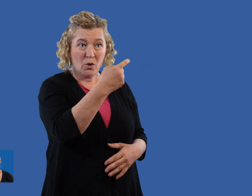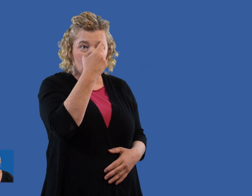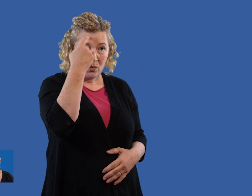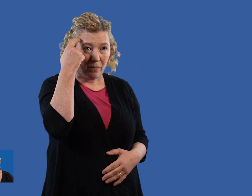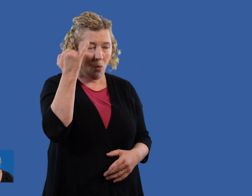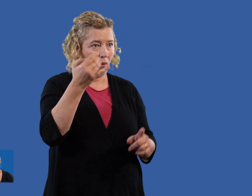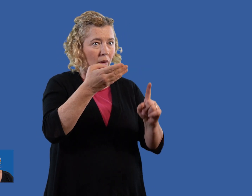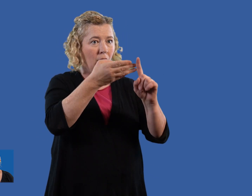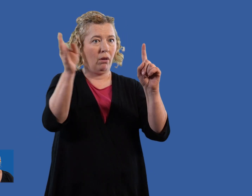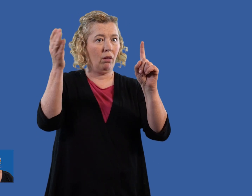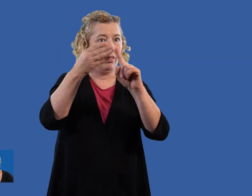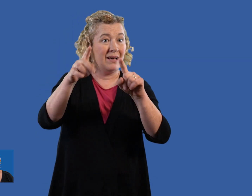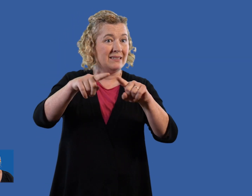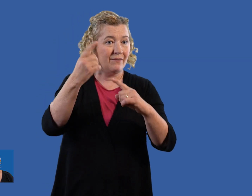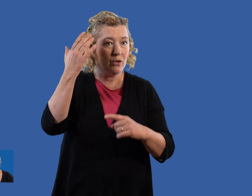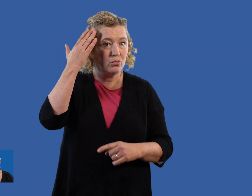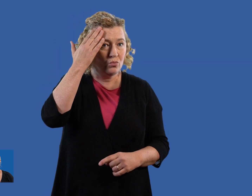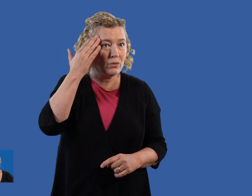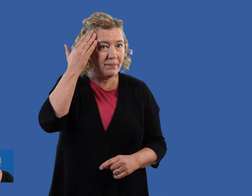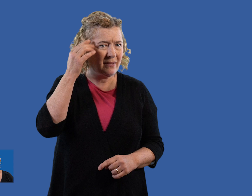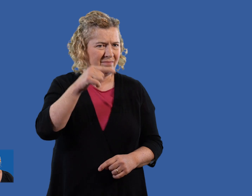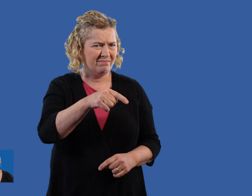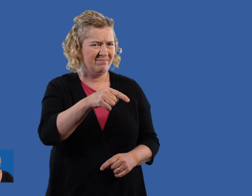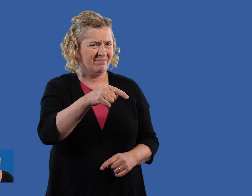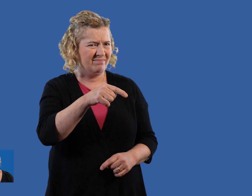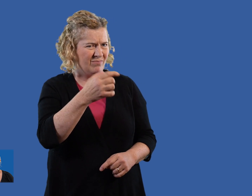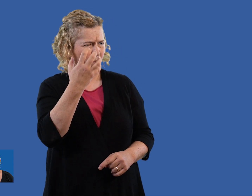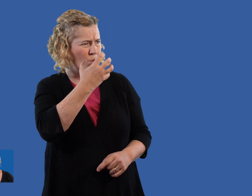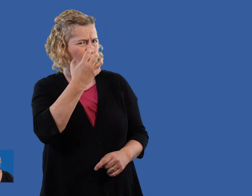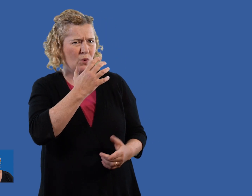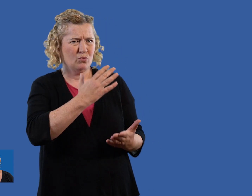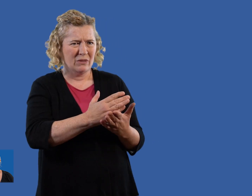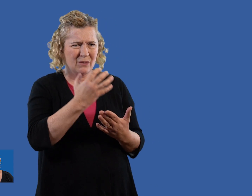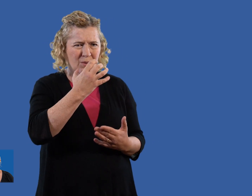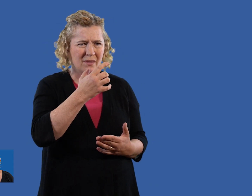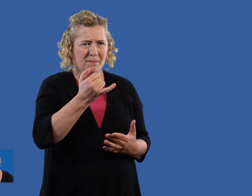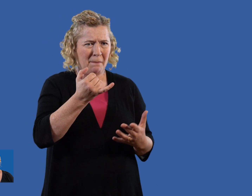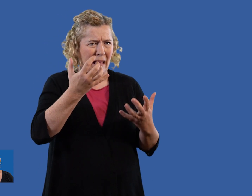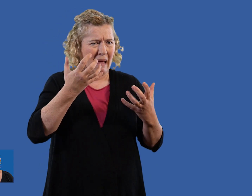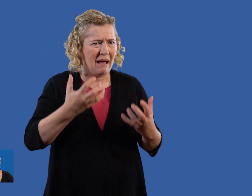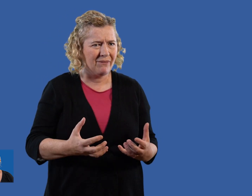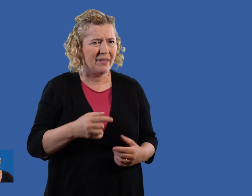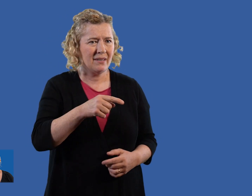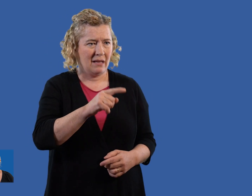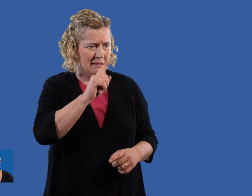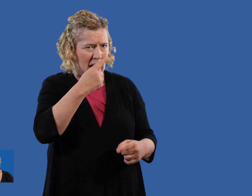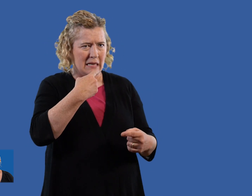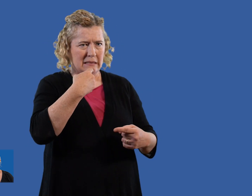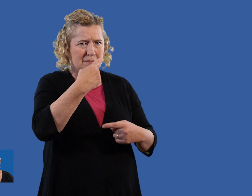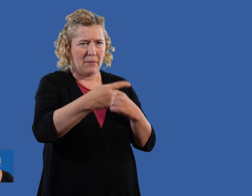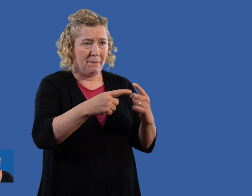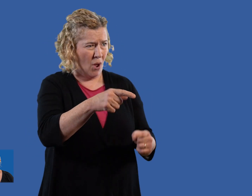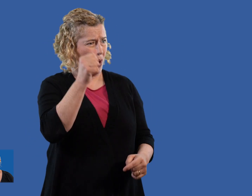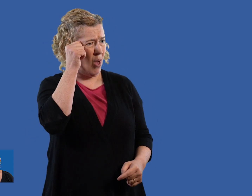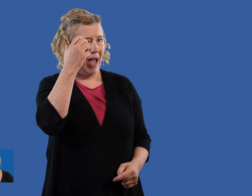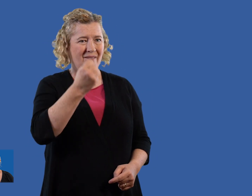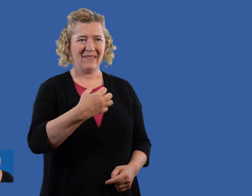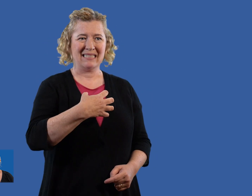dreams that may not include aspects of the trauma, and these can be quite intense. Often, they may not be able to explain the feelings, but they just